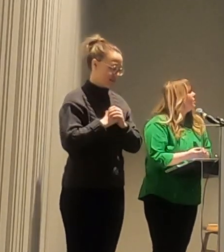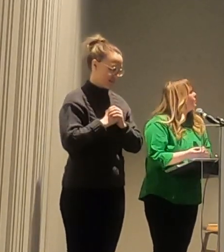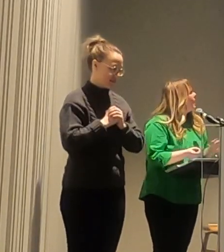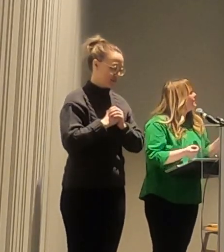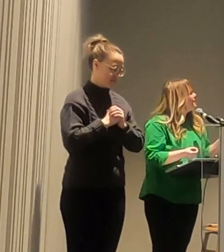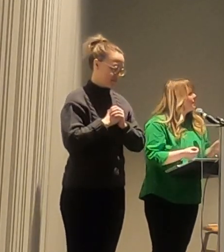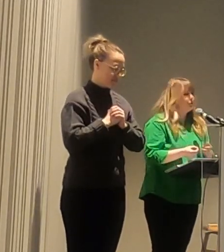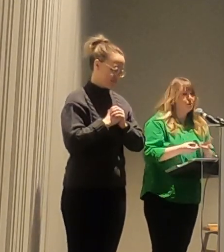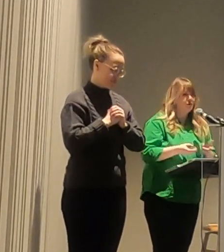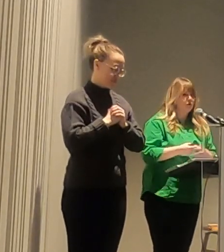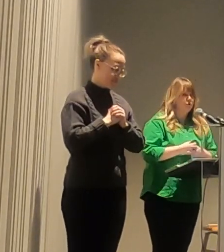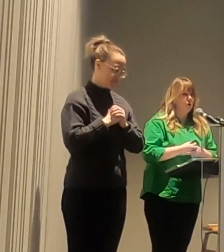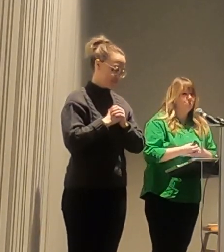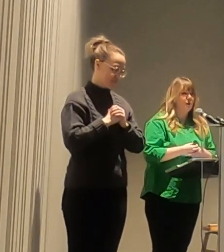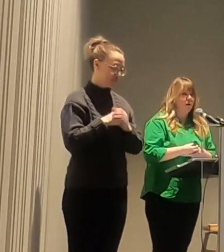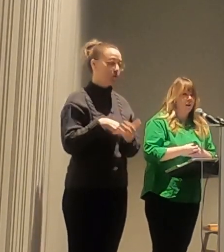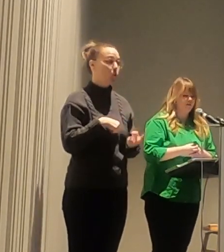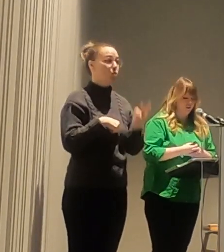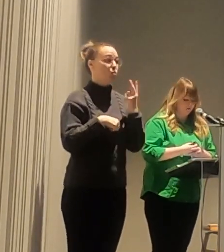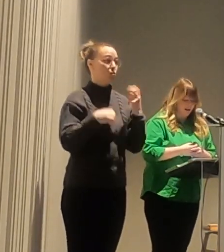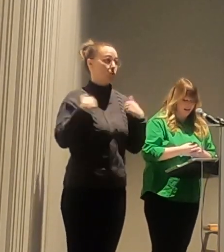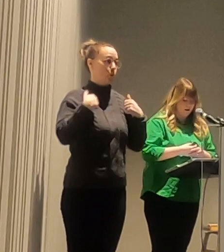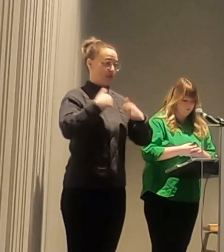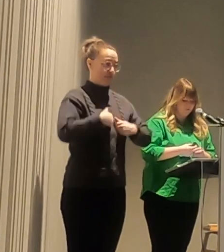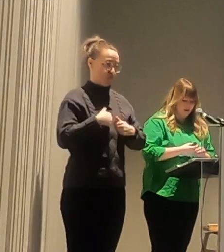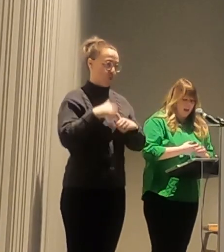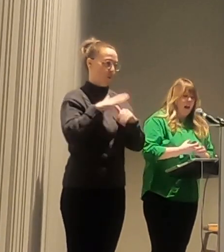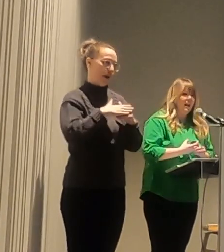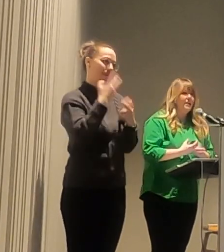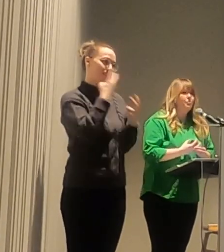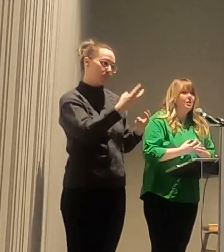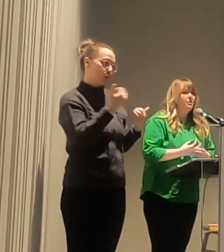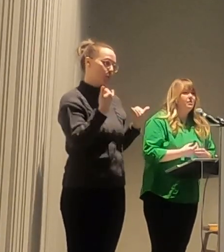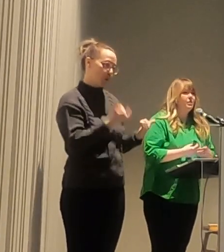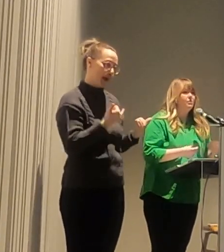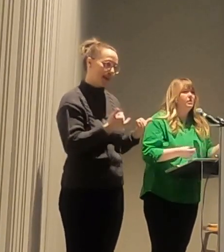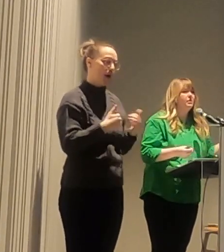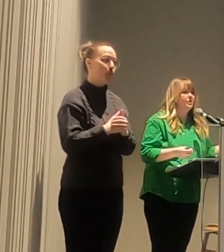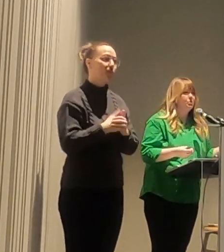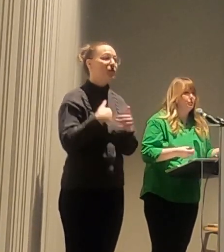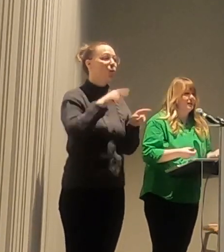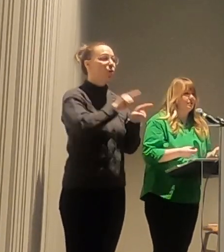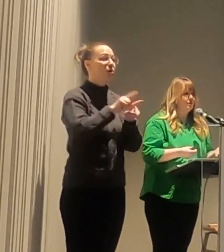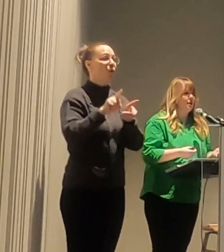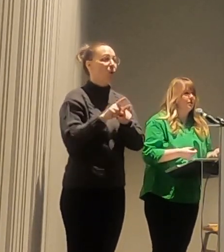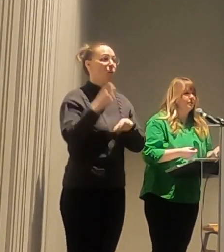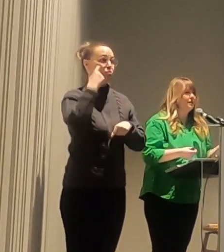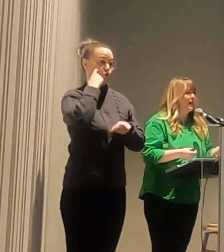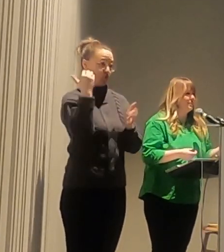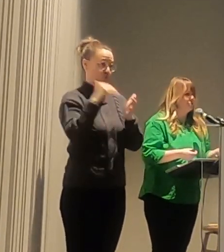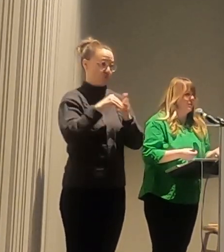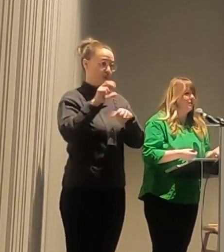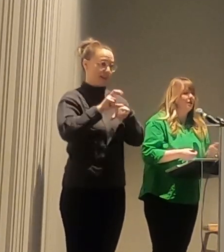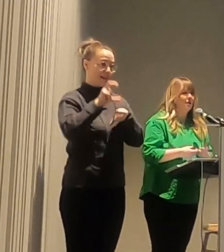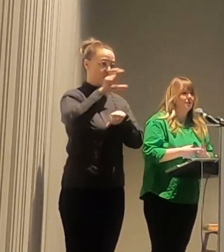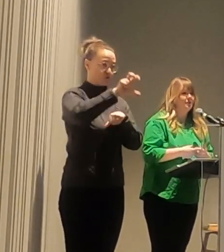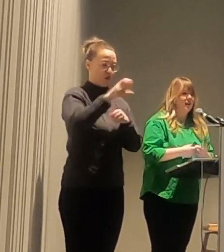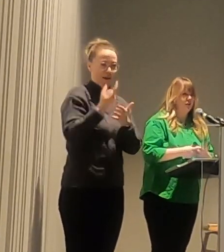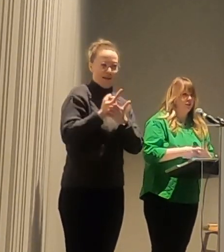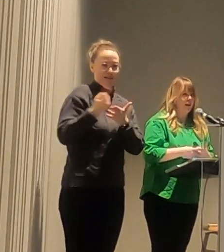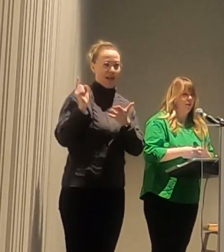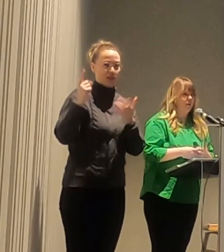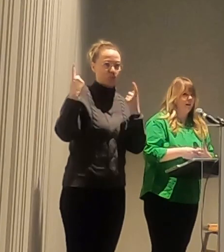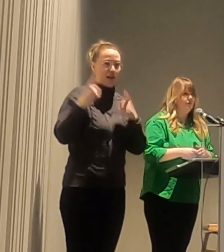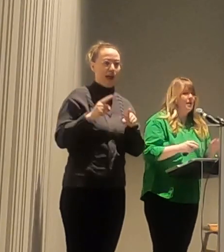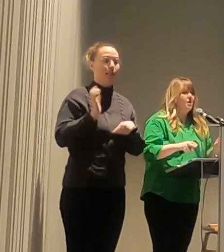And so, as I said, 2 of those robes are on view right now. And we also just reinstalled last week our Arts